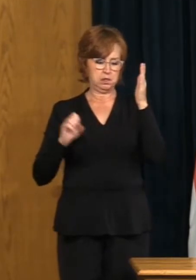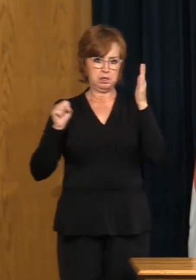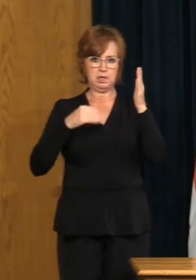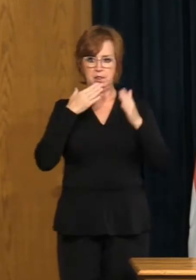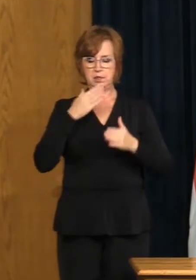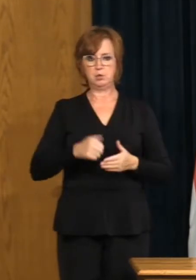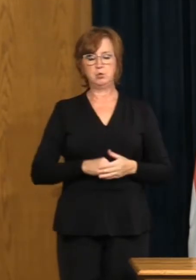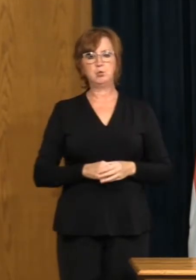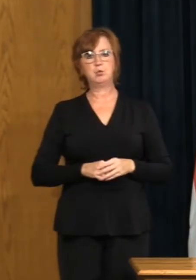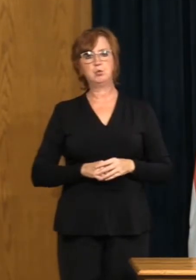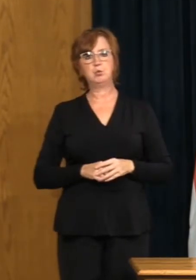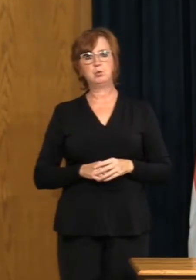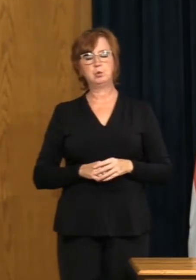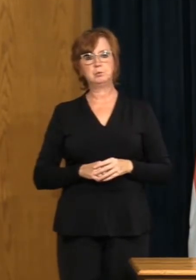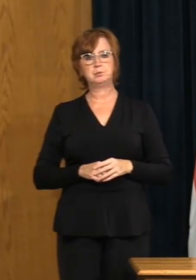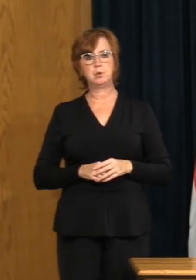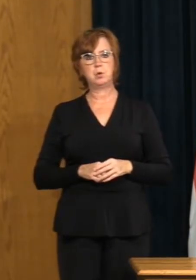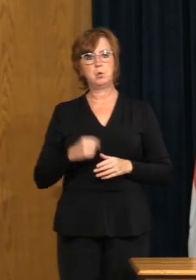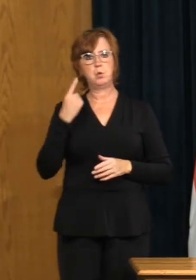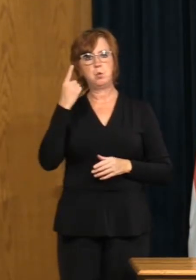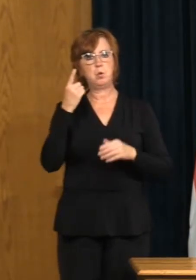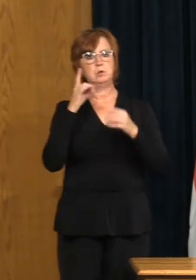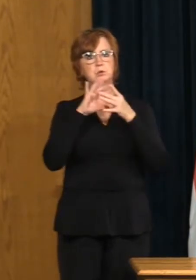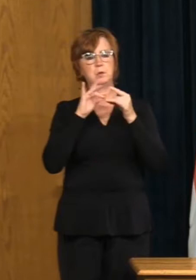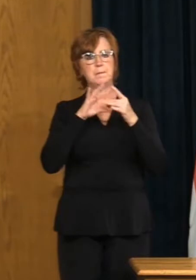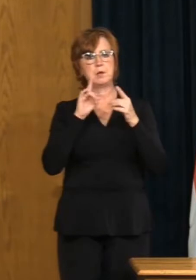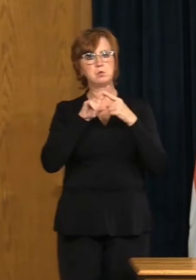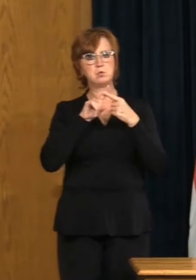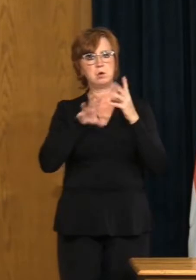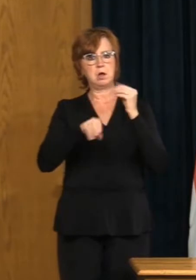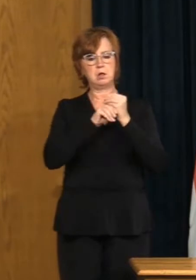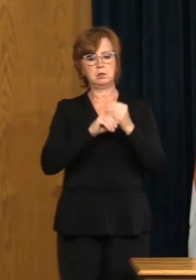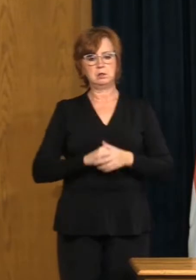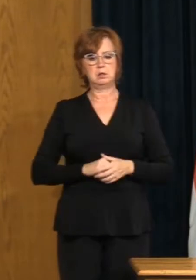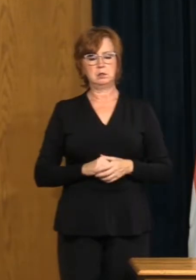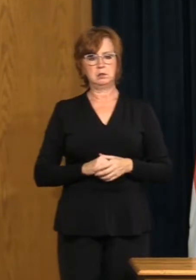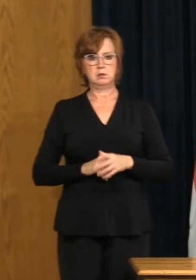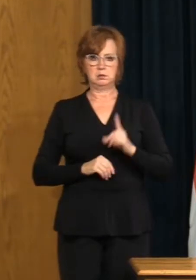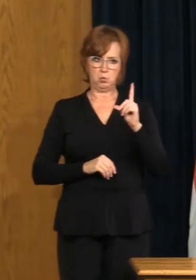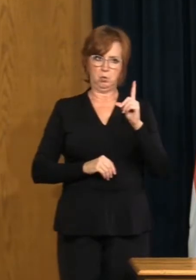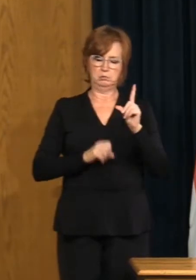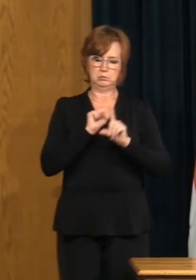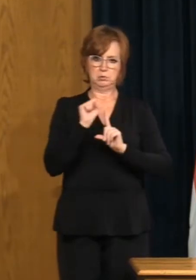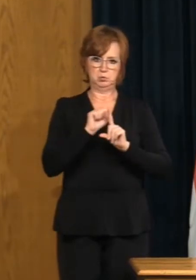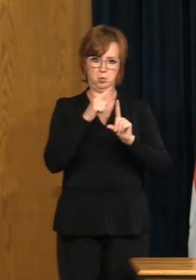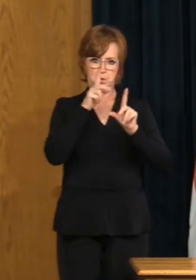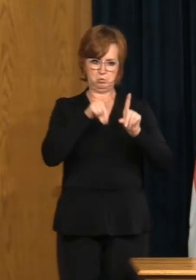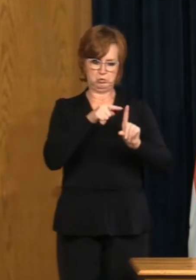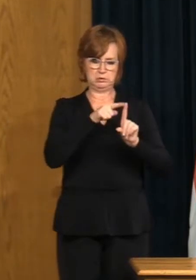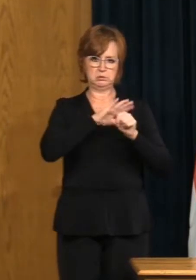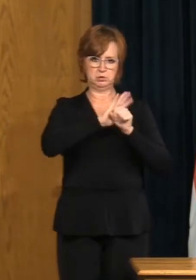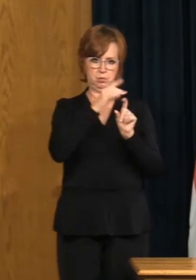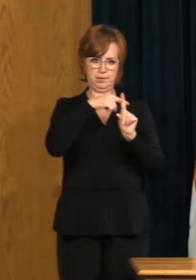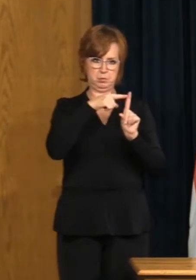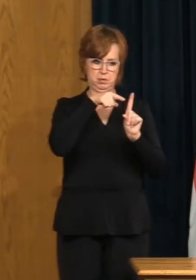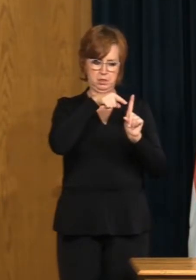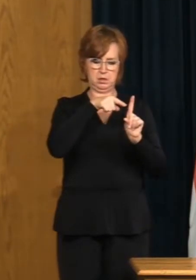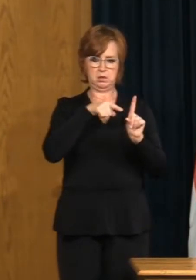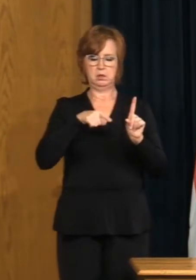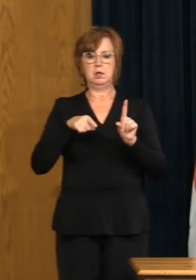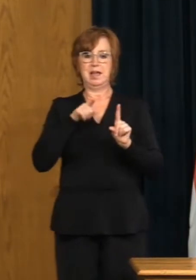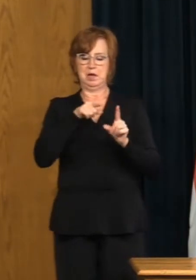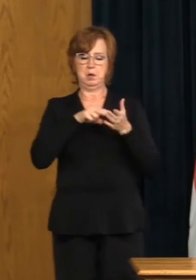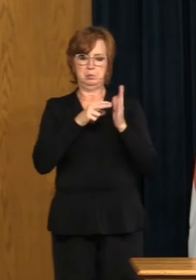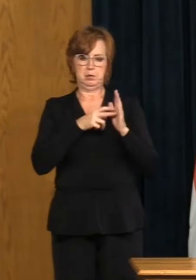Thanks, Dr. Shahab. So the only thing I would add is, because we do have a case in long-term care, we would have protocols for enhanced